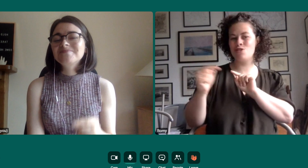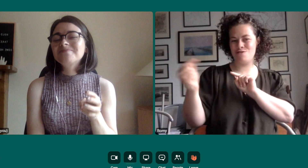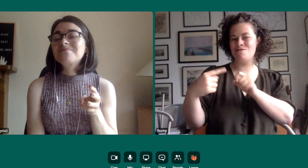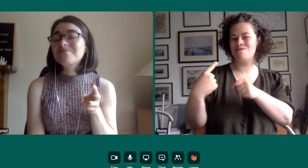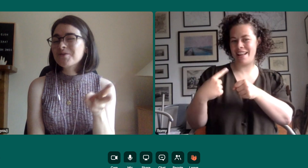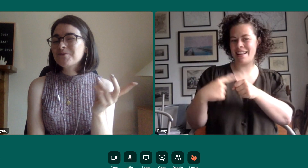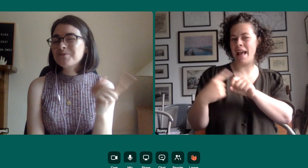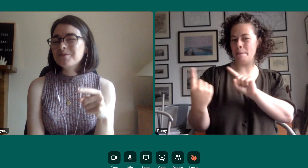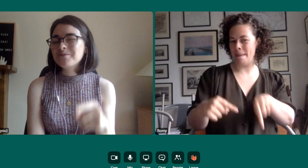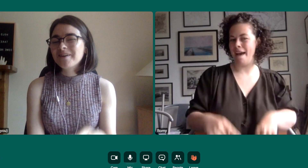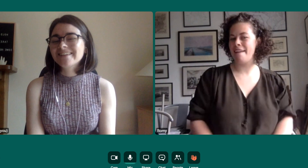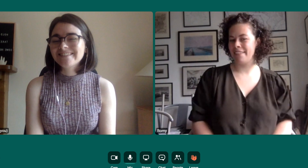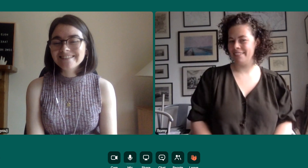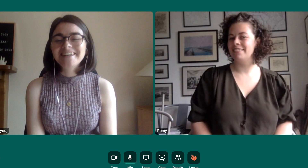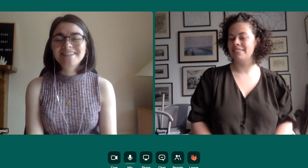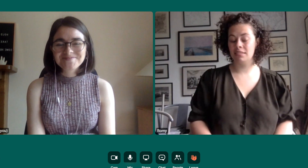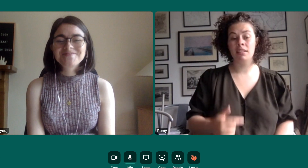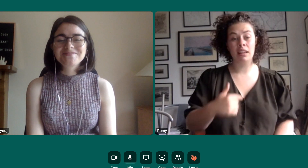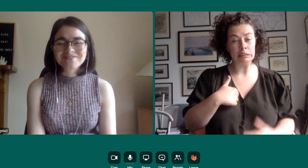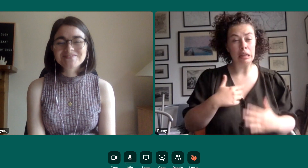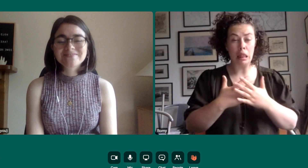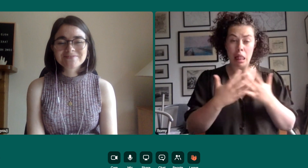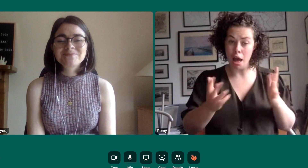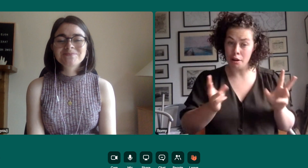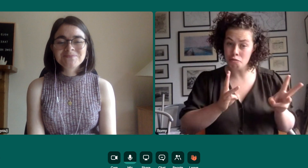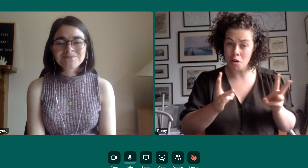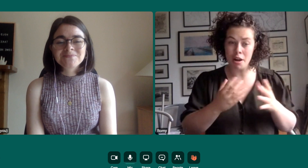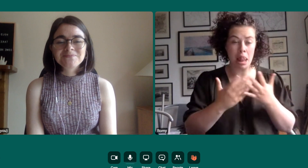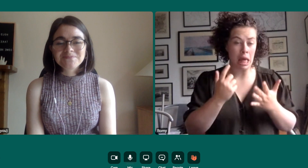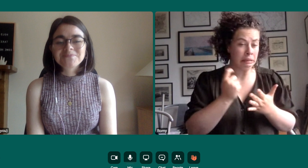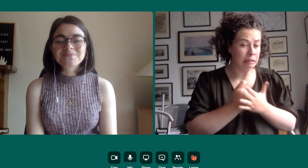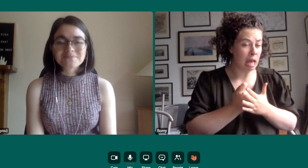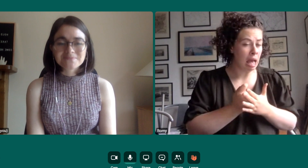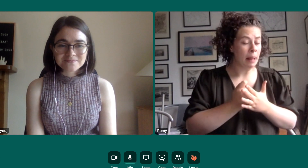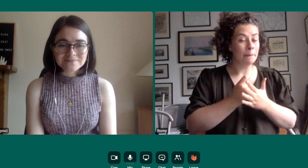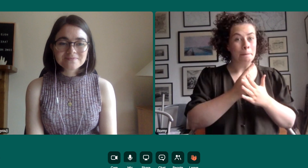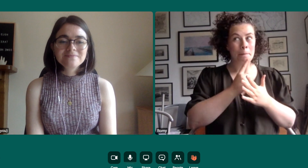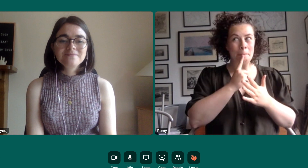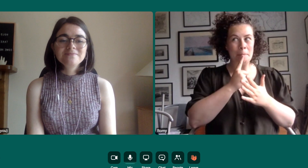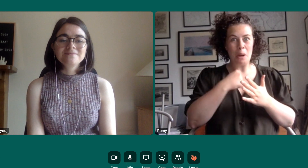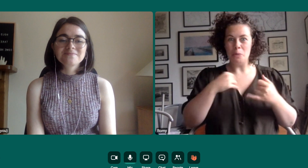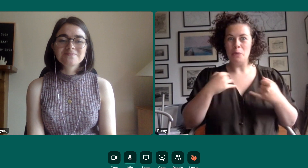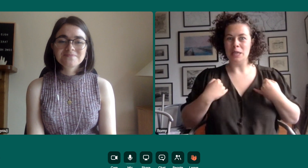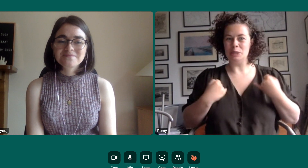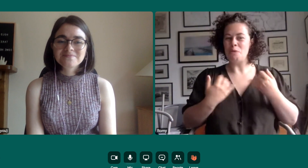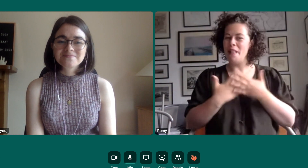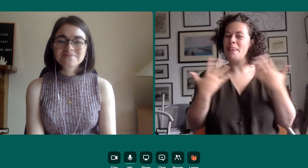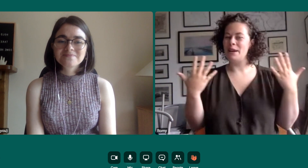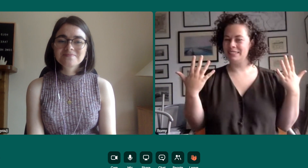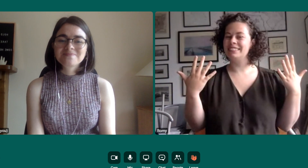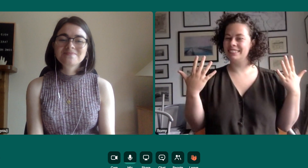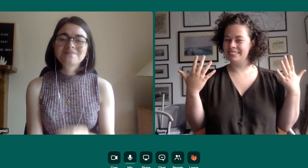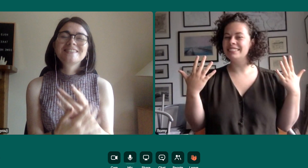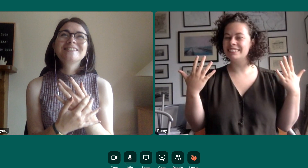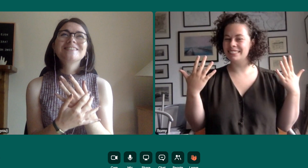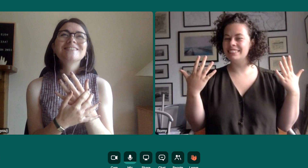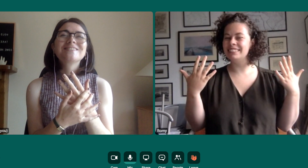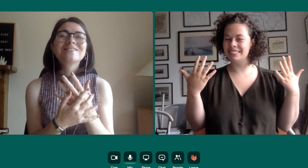it's a lot of work and a lot of energy, but equally it's a lot of fun. It's so much